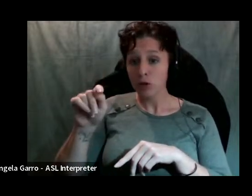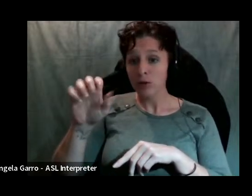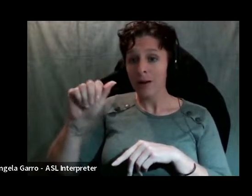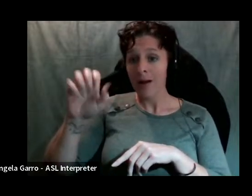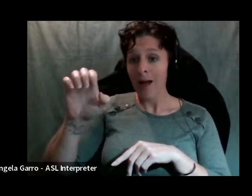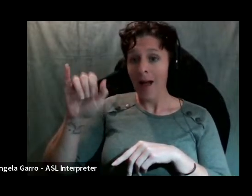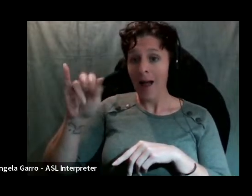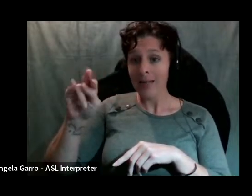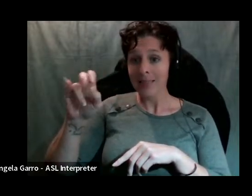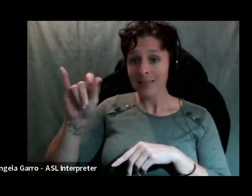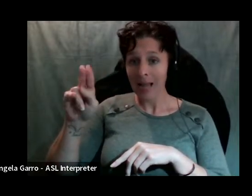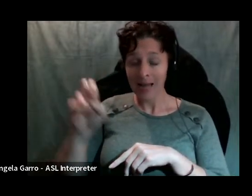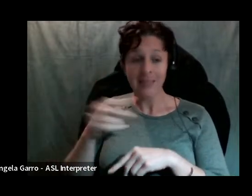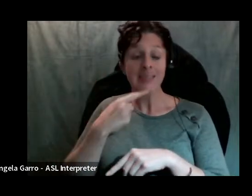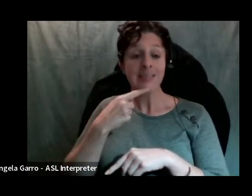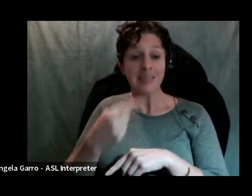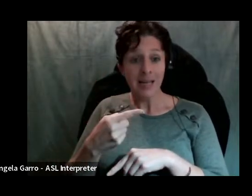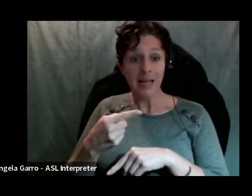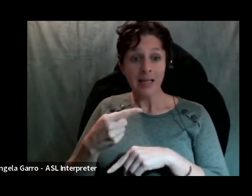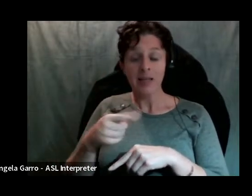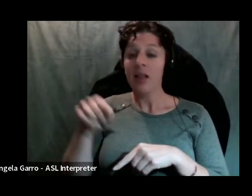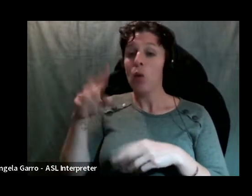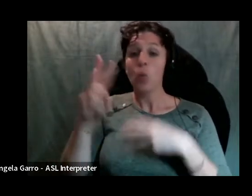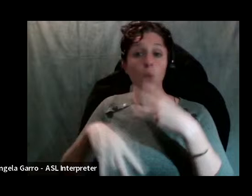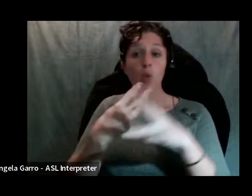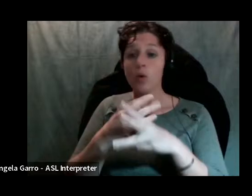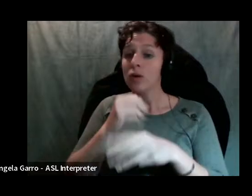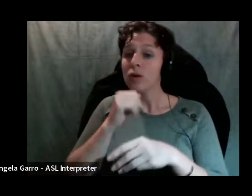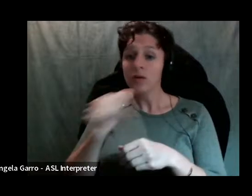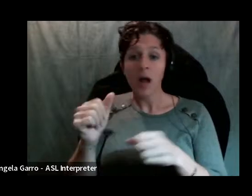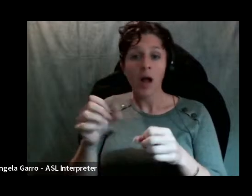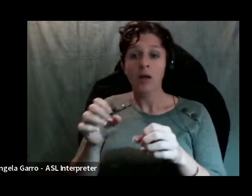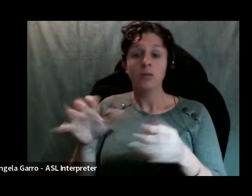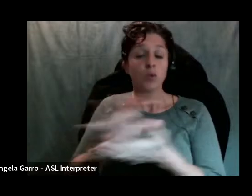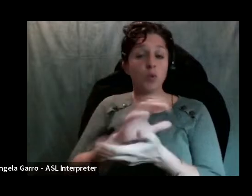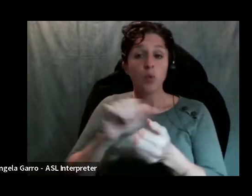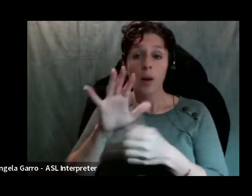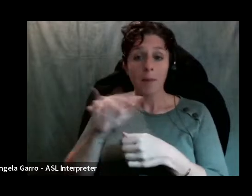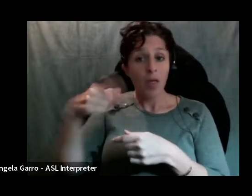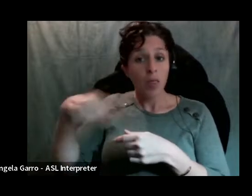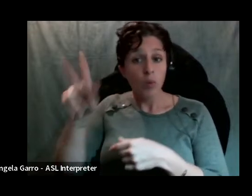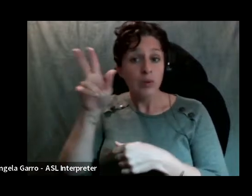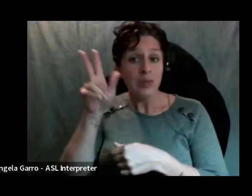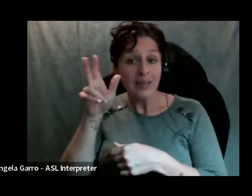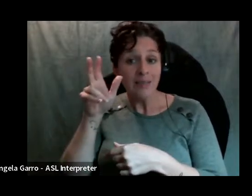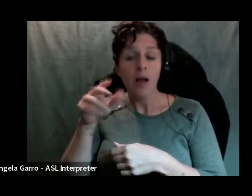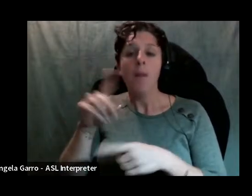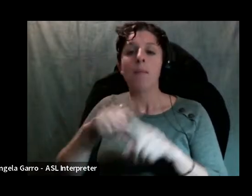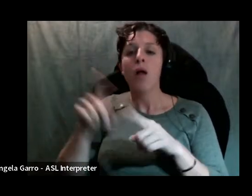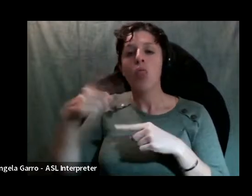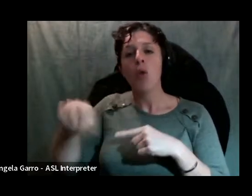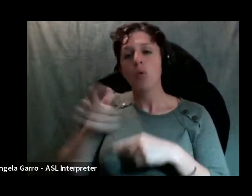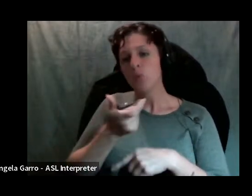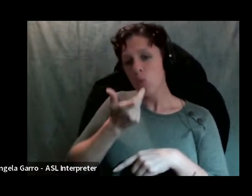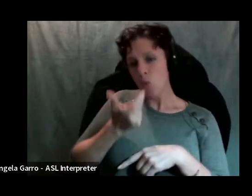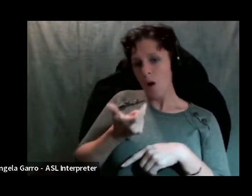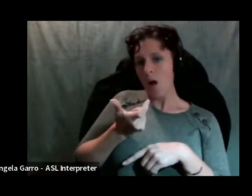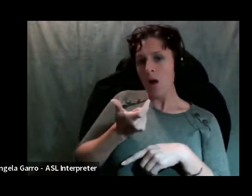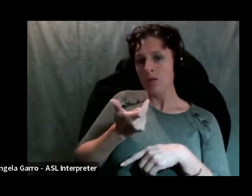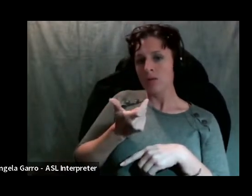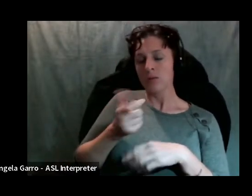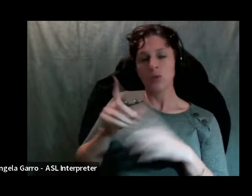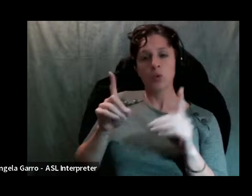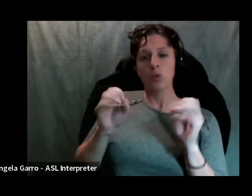world would not be destroyed by those who do evil, but by those who watch them without doing